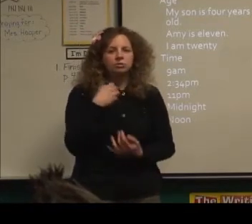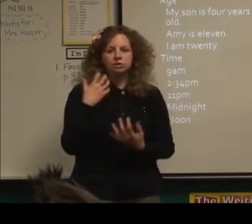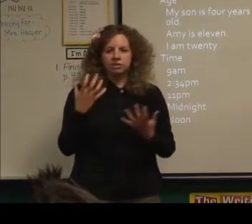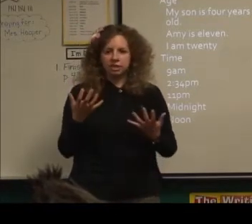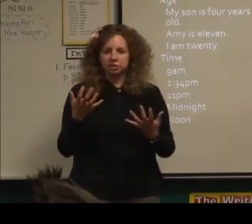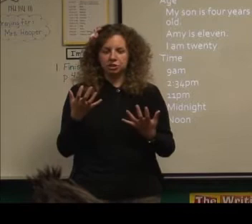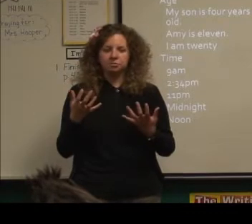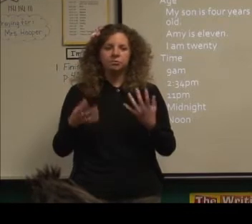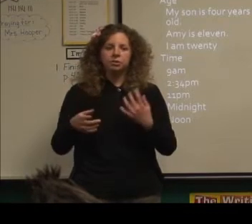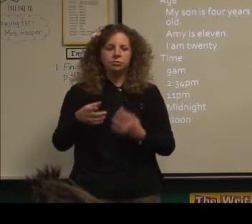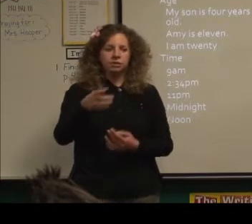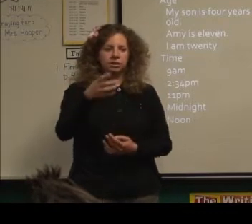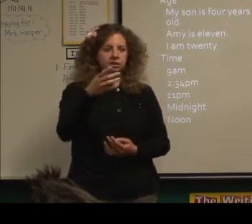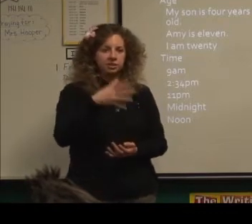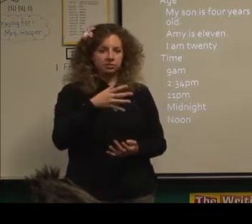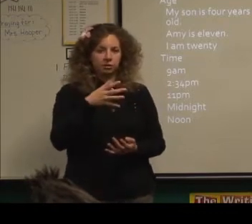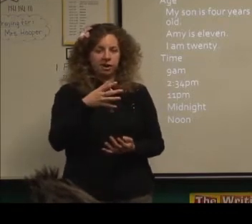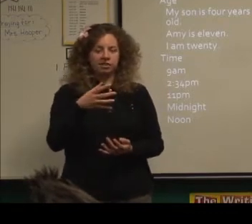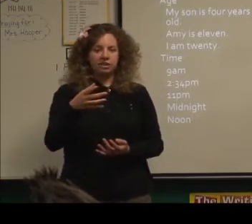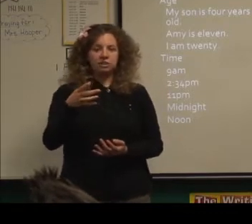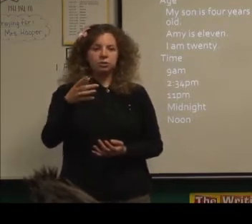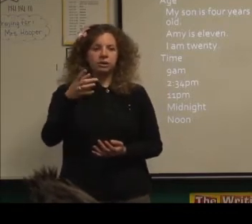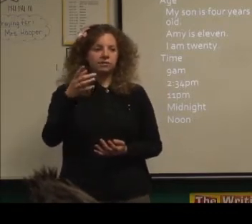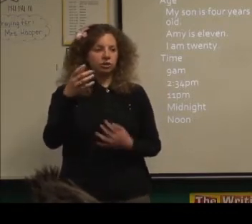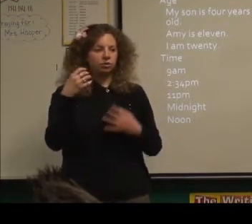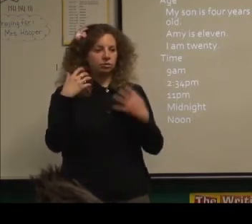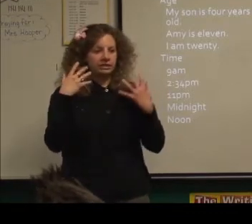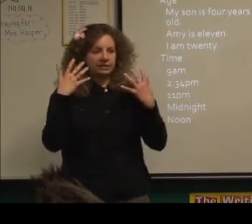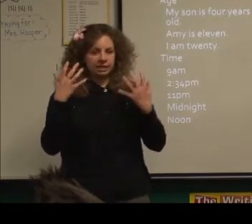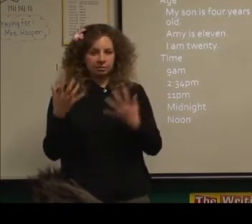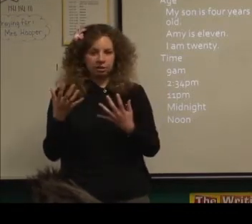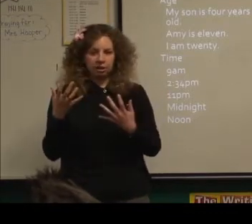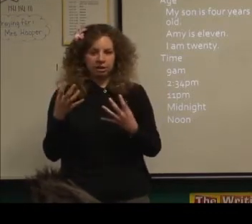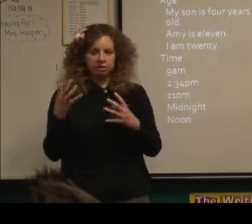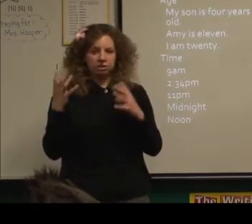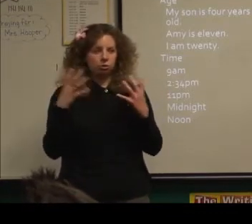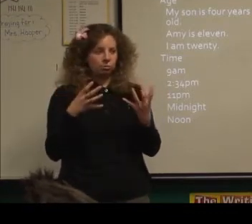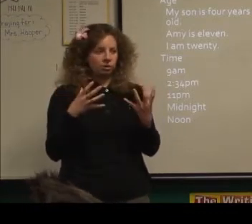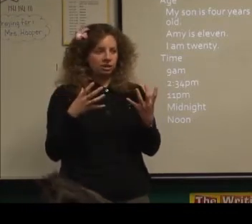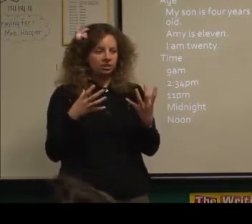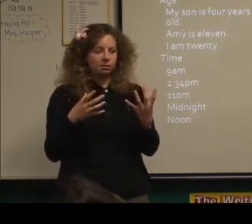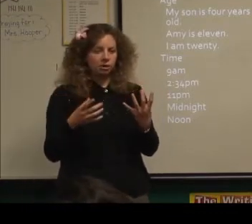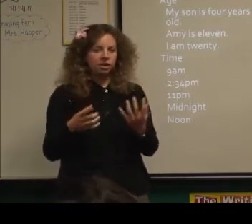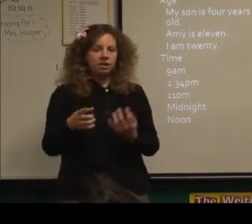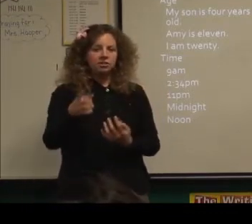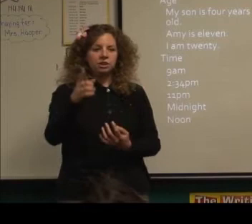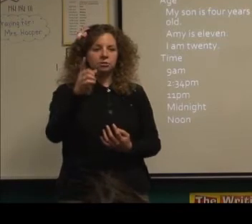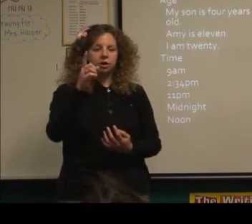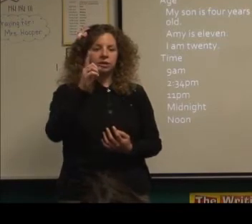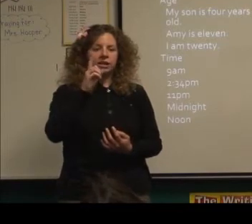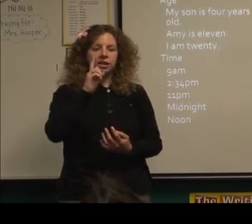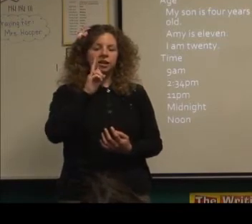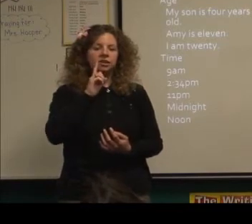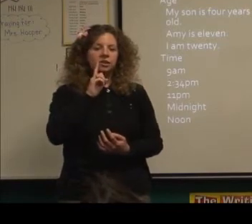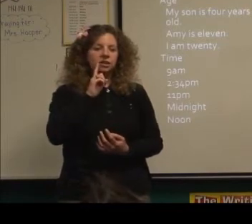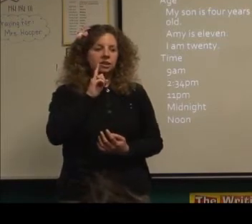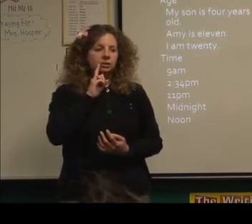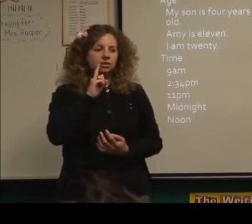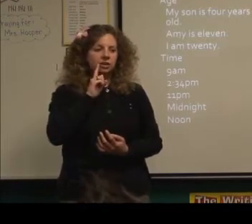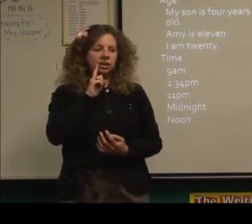would just answer with this format of it. So whenever you're going to say what your age is, incorporating the number, then you would go here, you would start